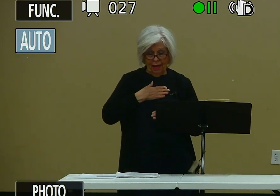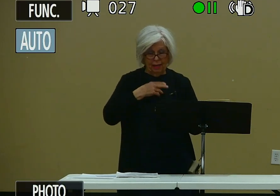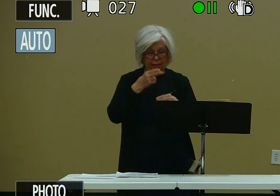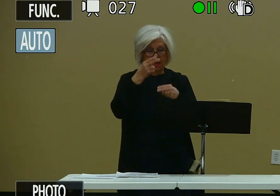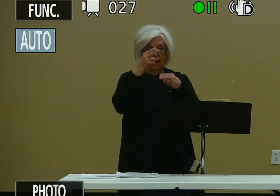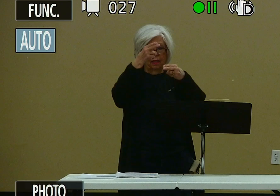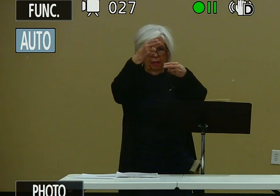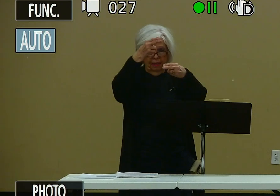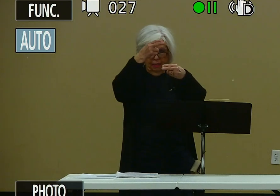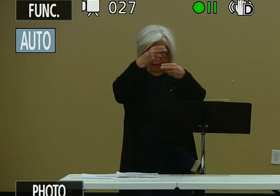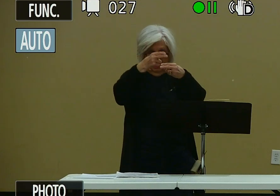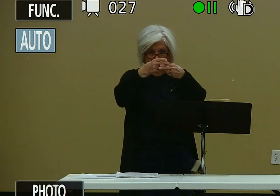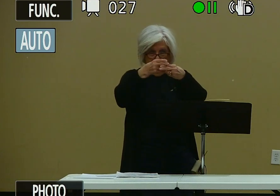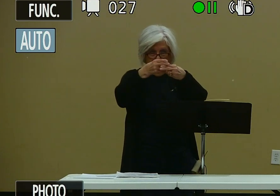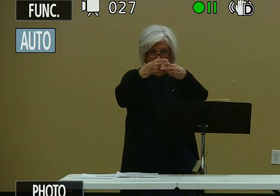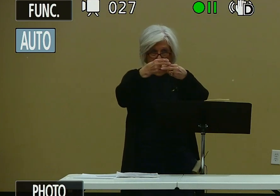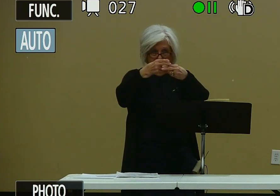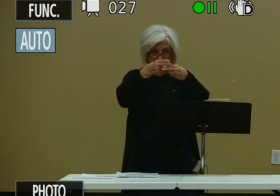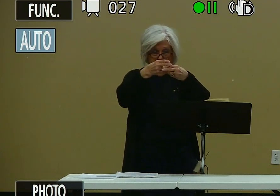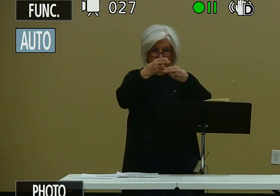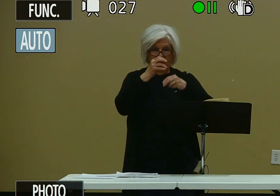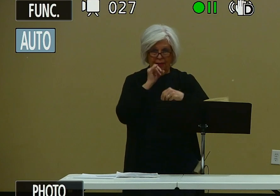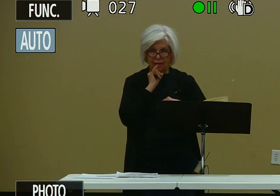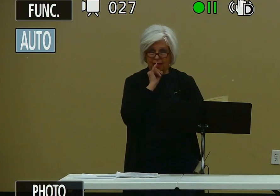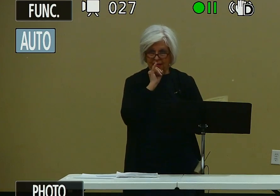my name